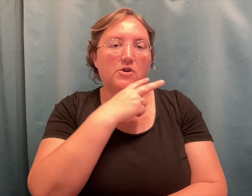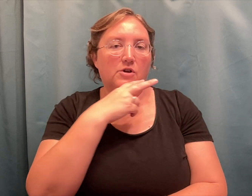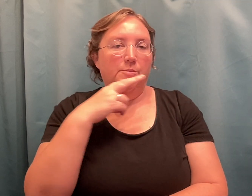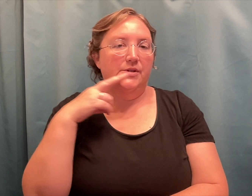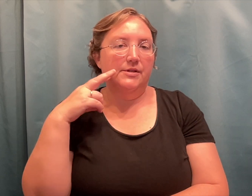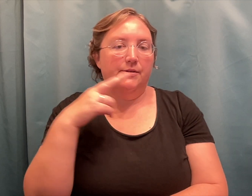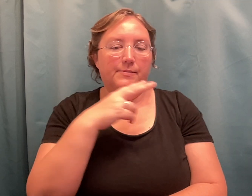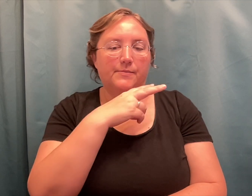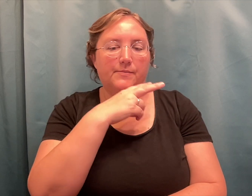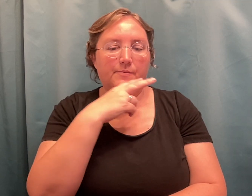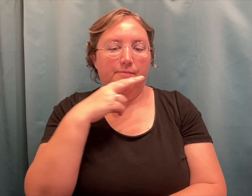Verbs